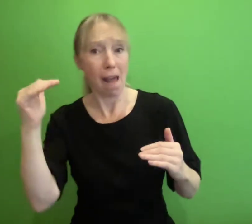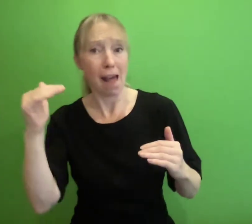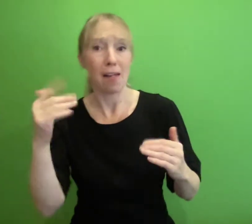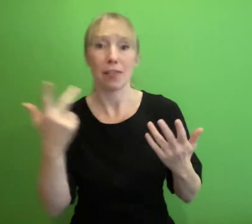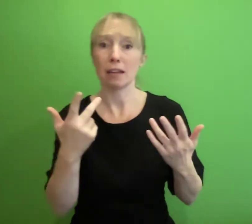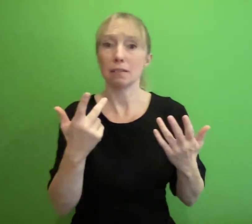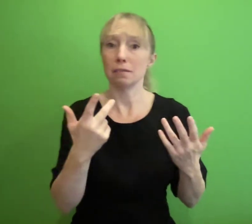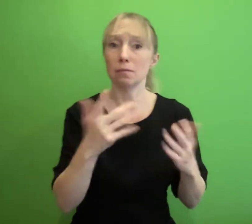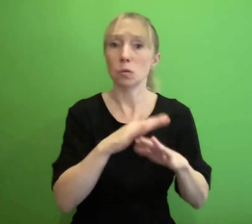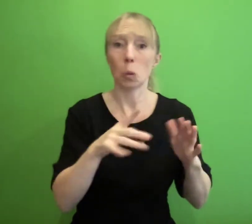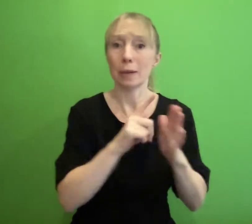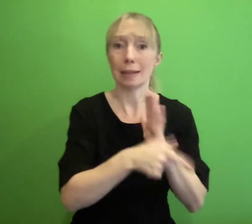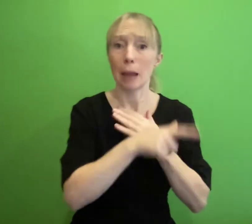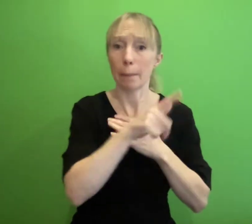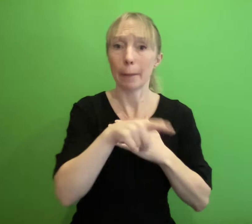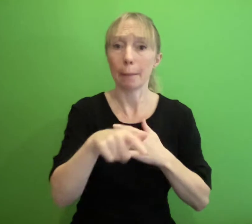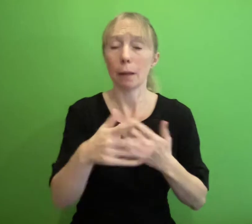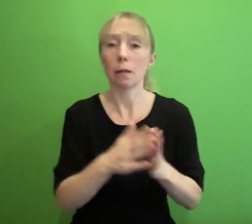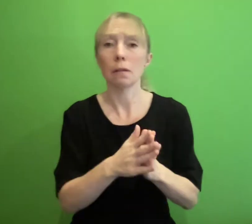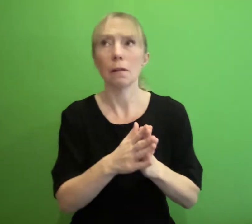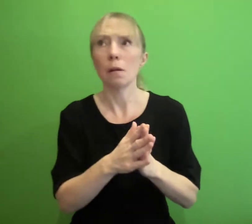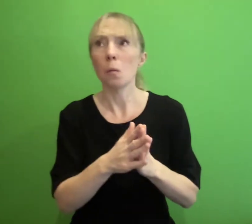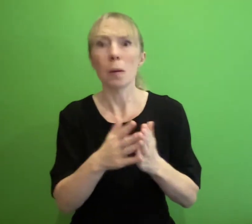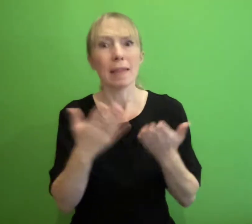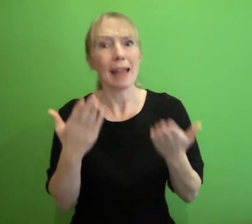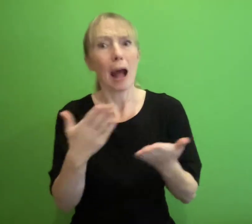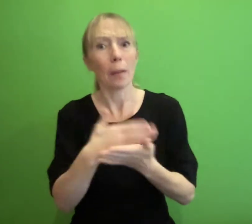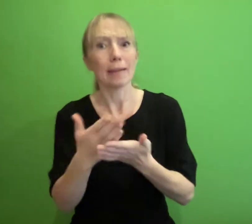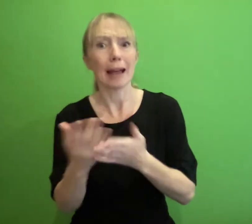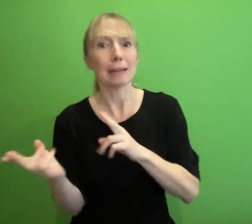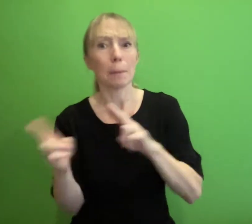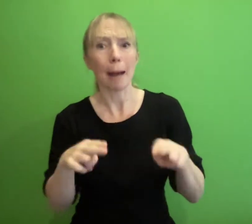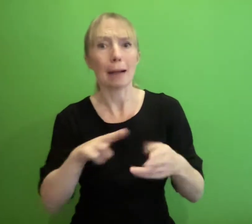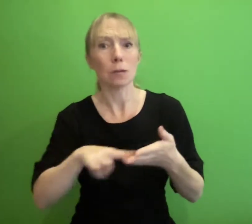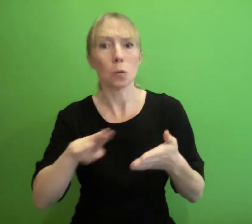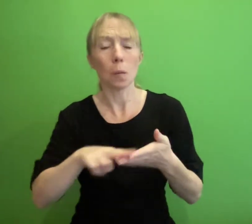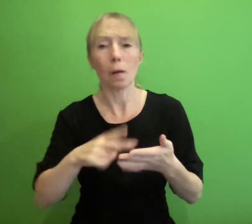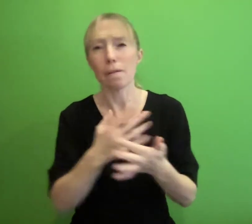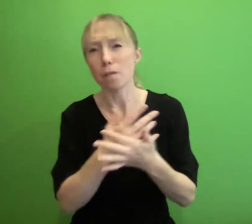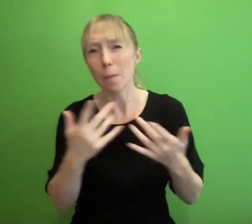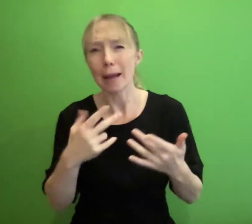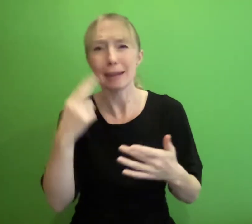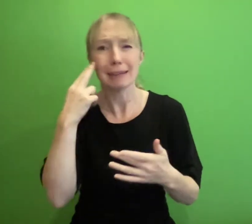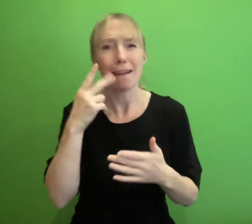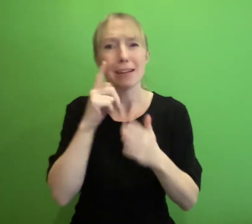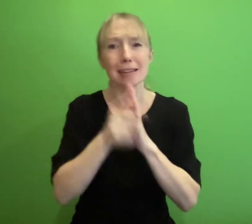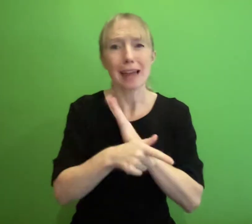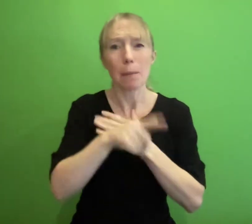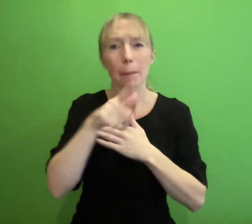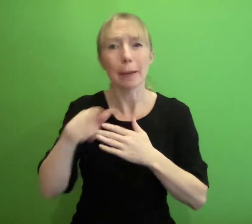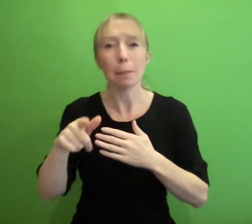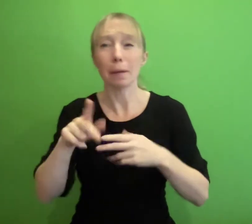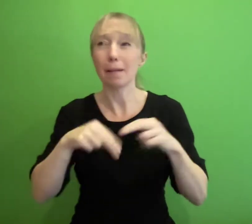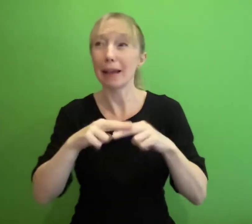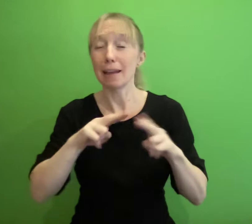normal, for many deaf and disabled people, a return to pre-pandemic practices means a decrease in accessible